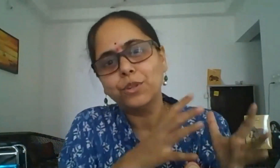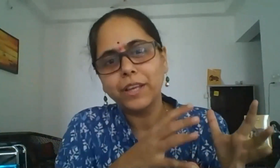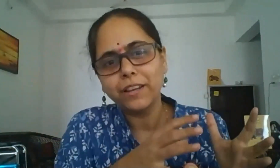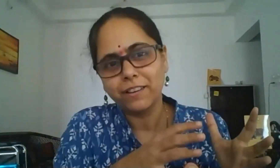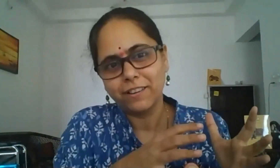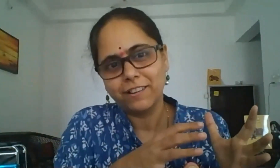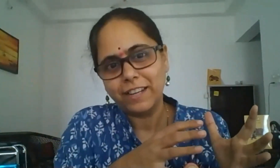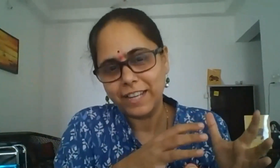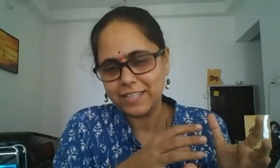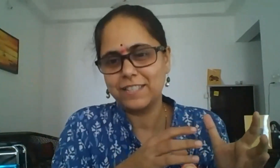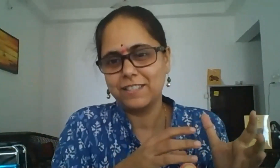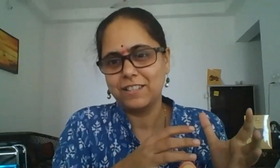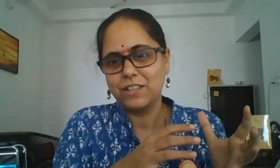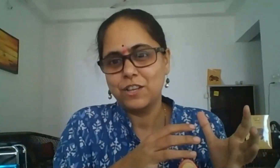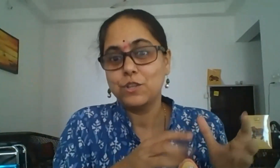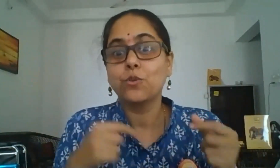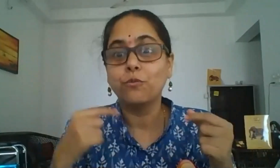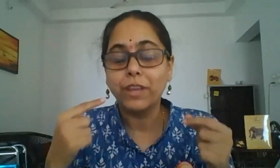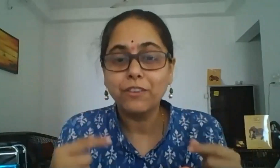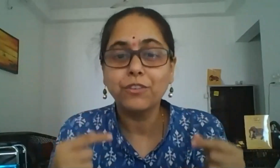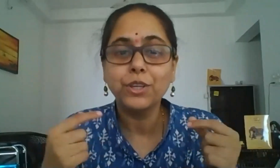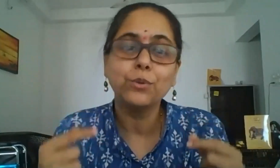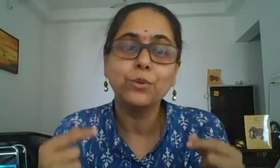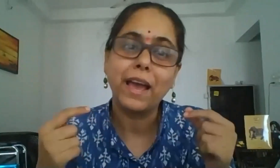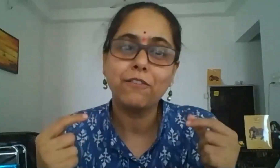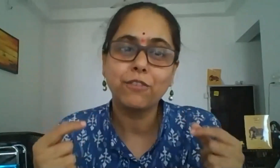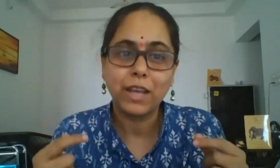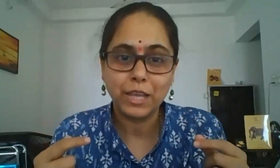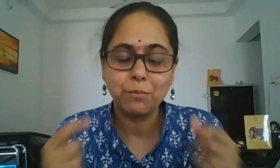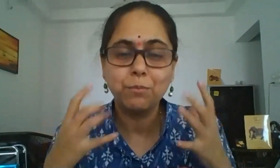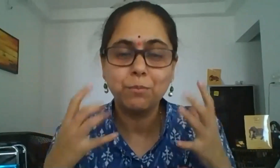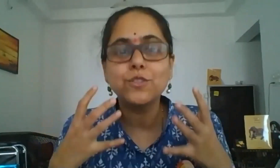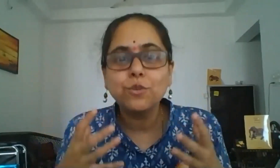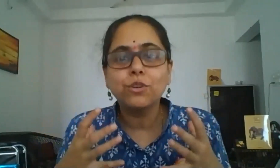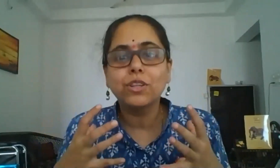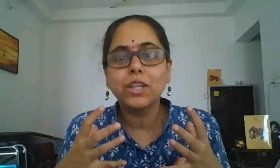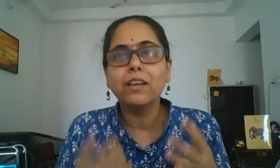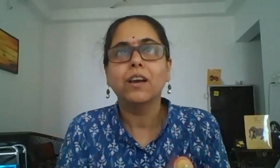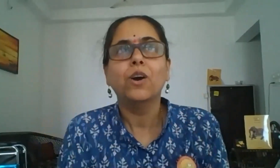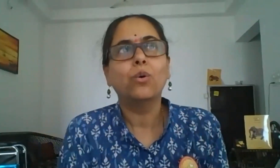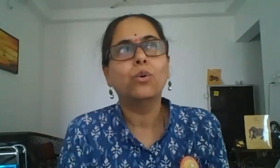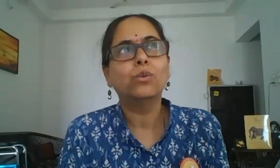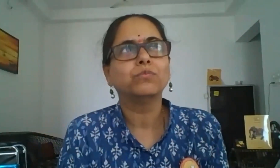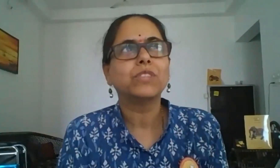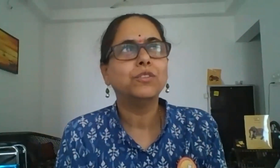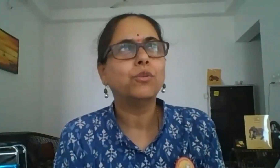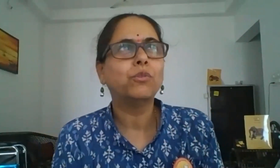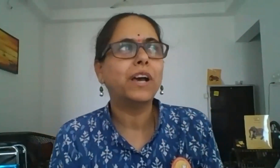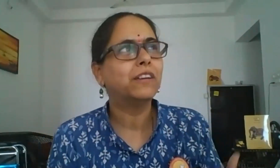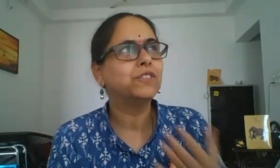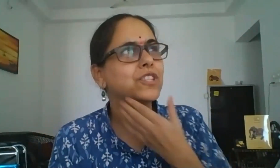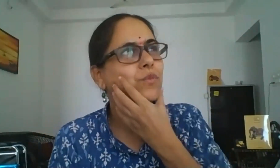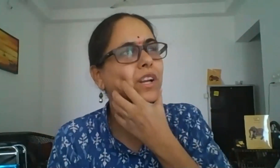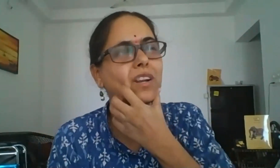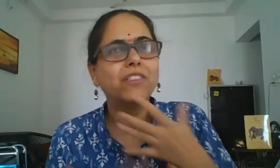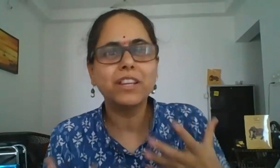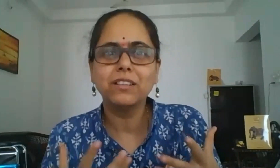their days. So whenever you have time, please don't think, oh, I have just 1 hour in